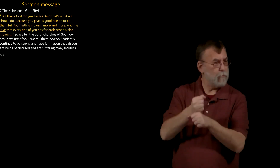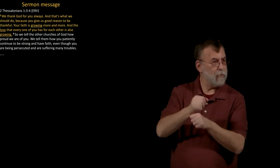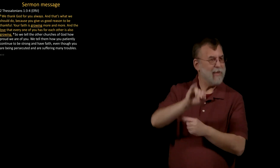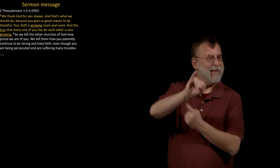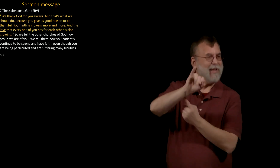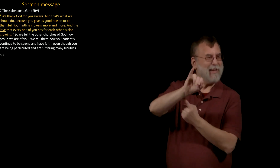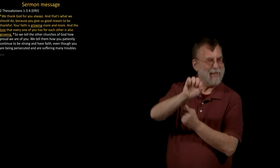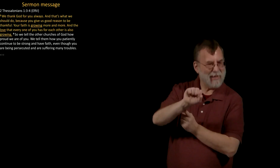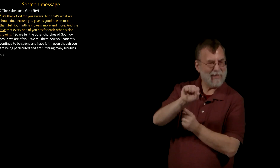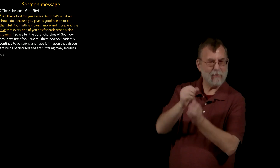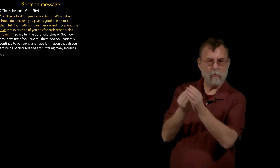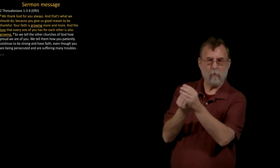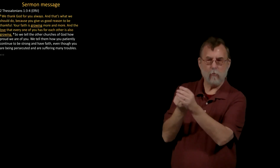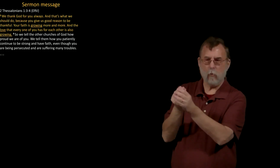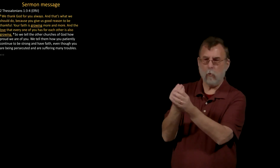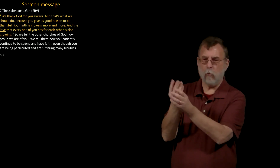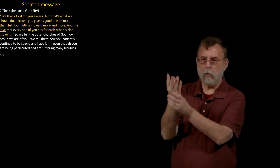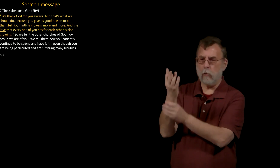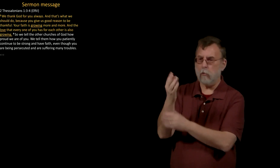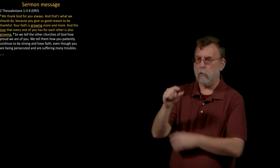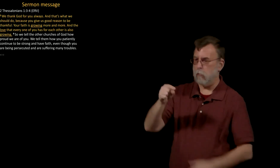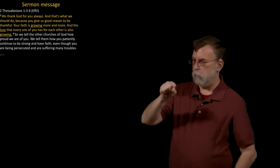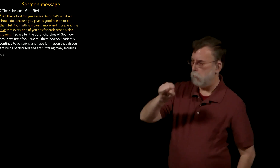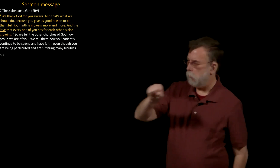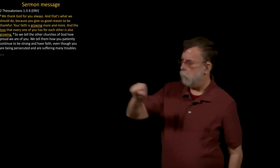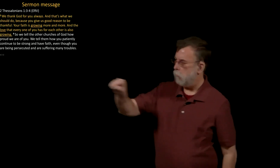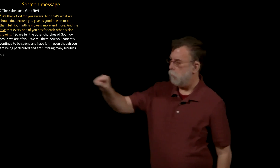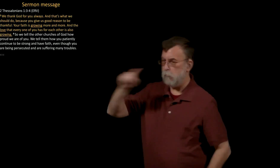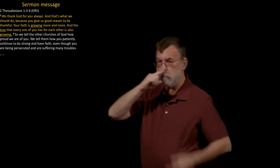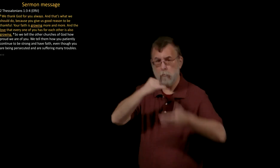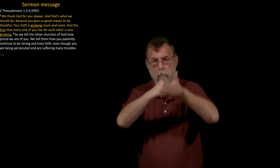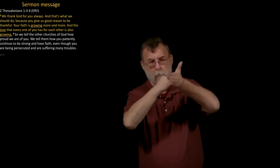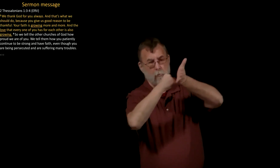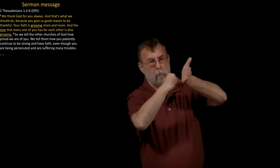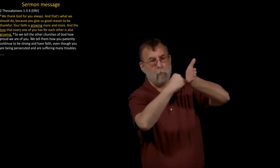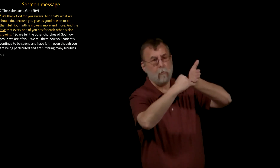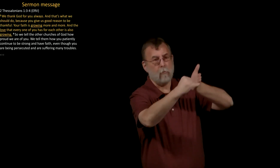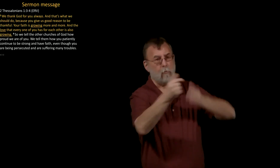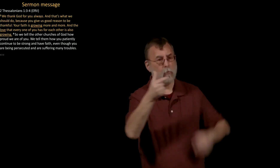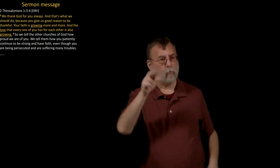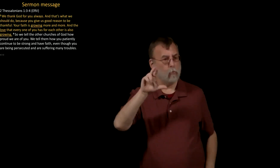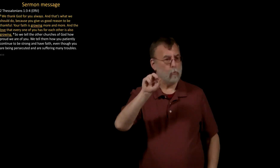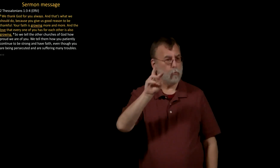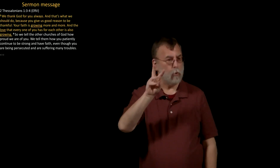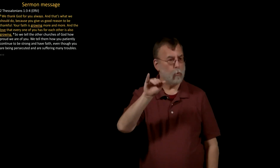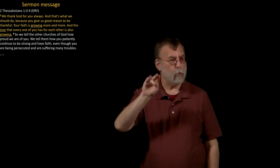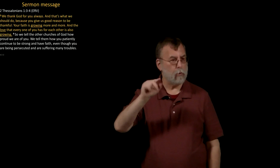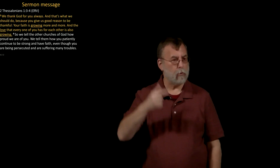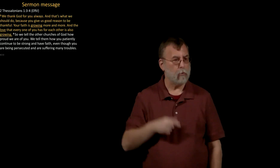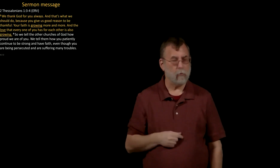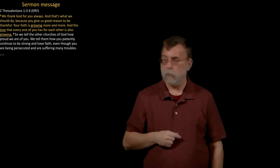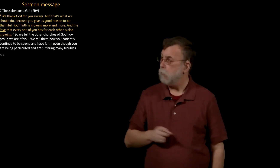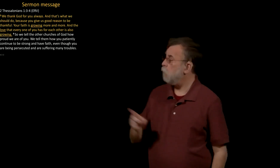And your faith is growing. It isn't just flat, no. It's